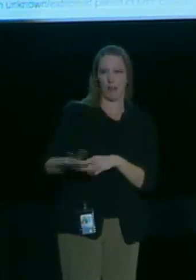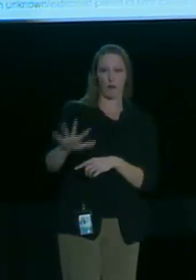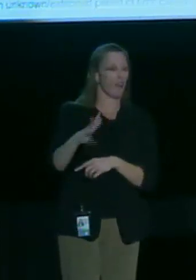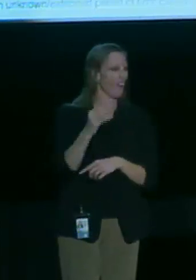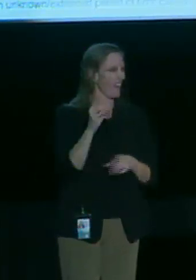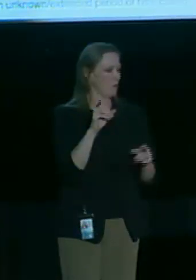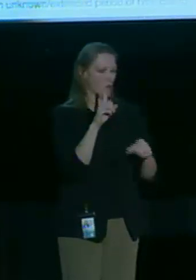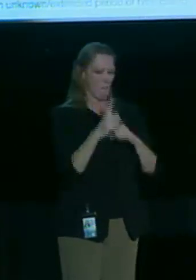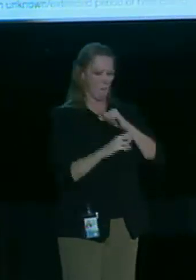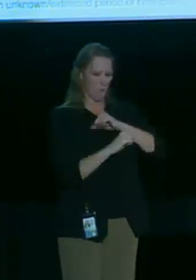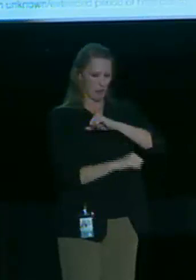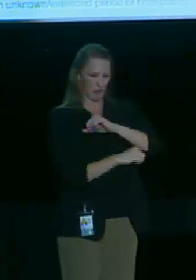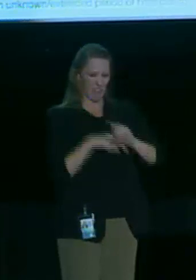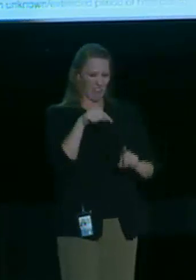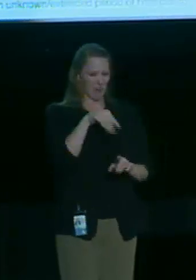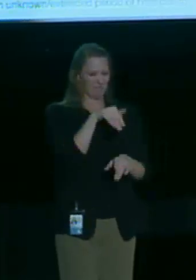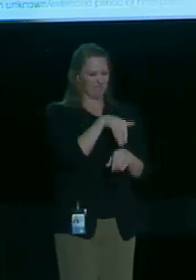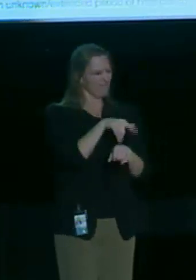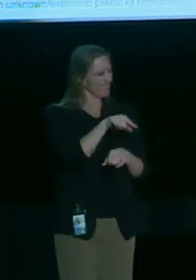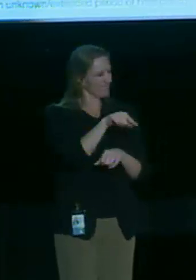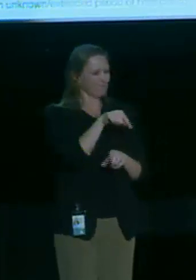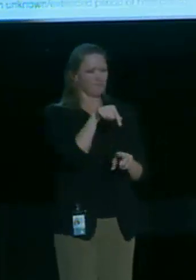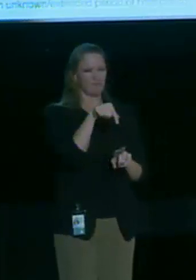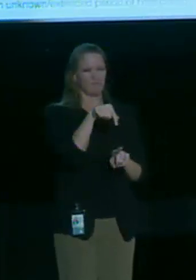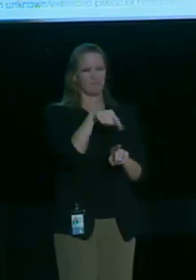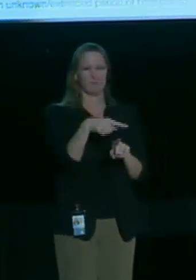here, right at